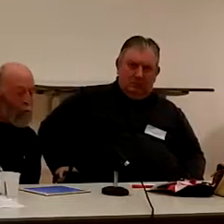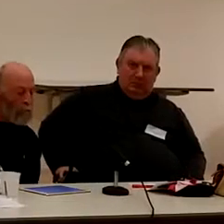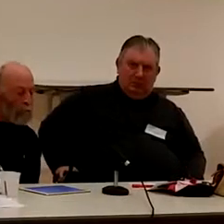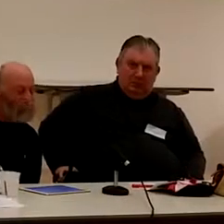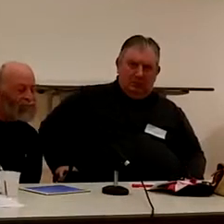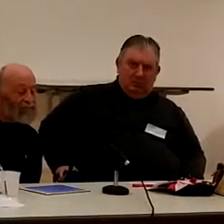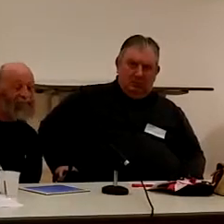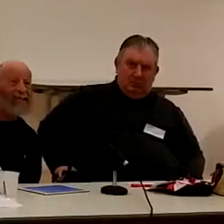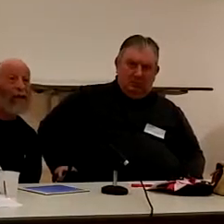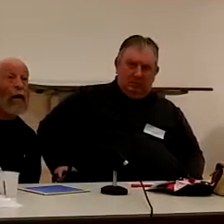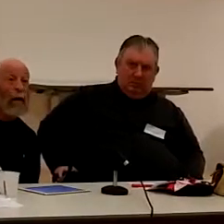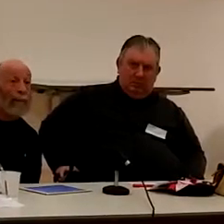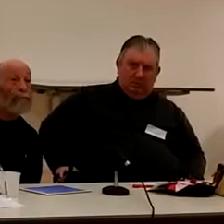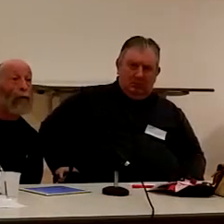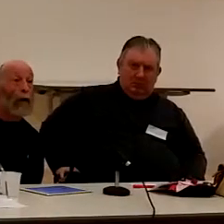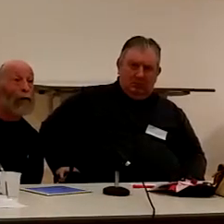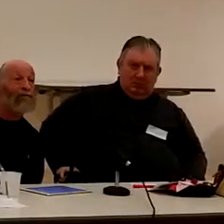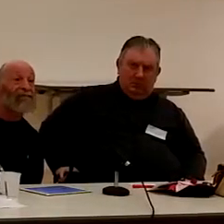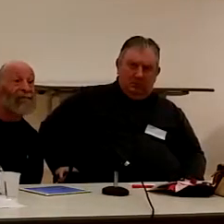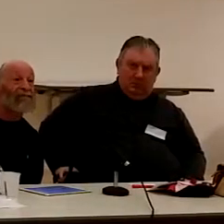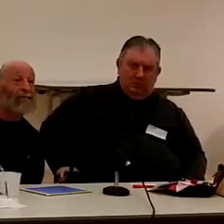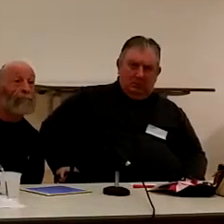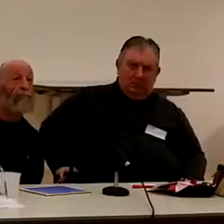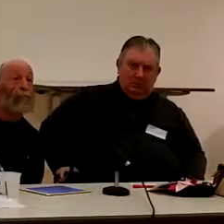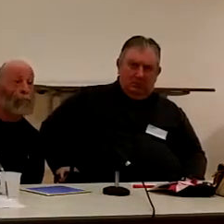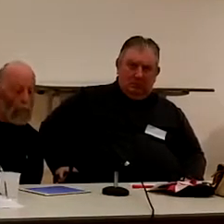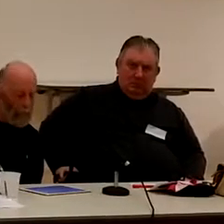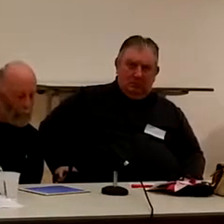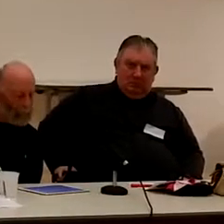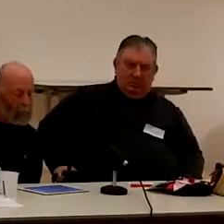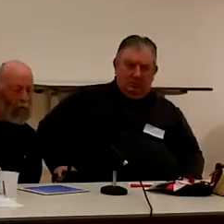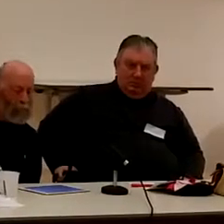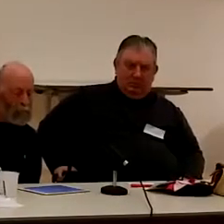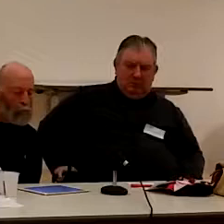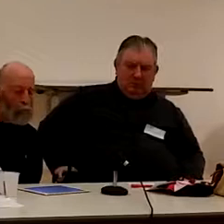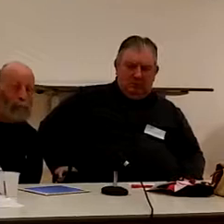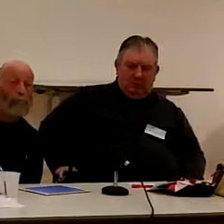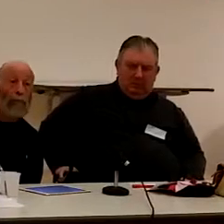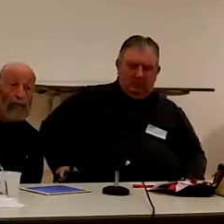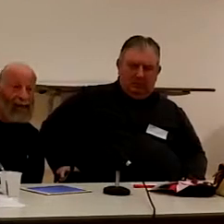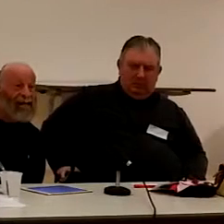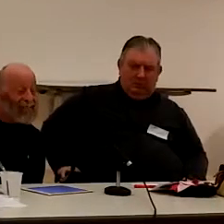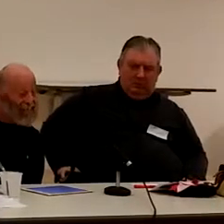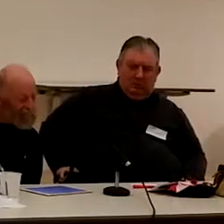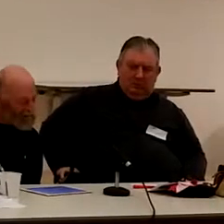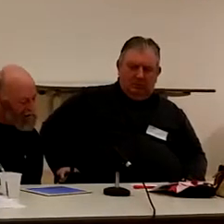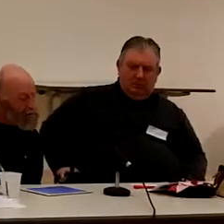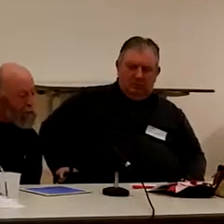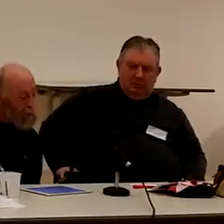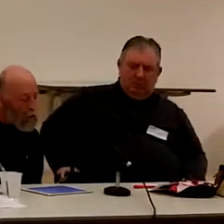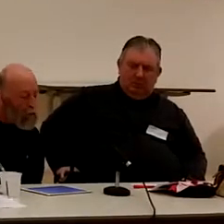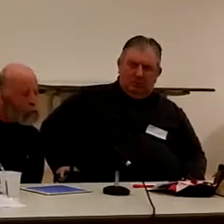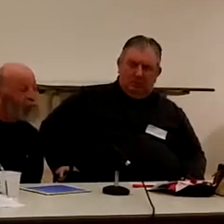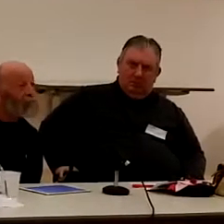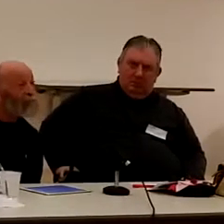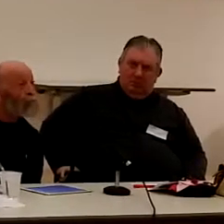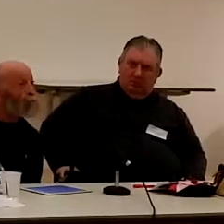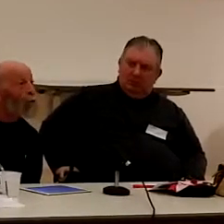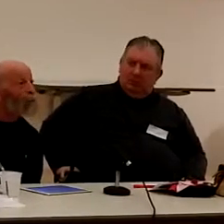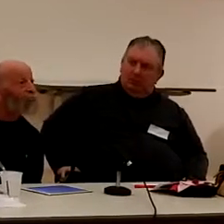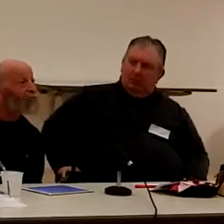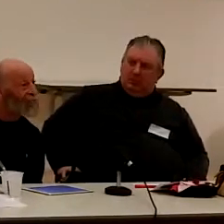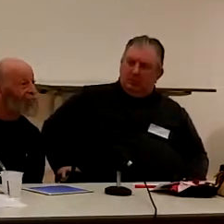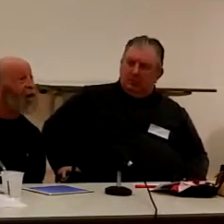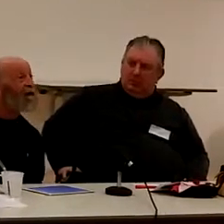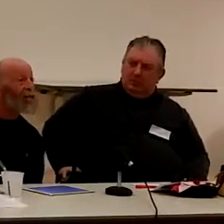1970 was seeing a vastly different world to the politically